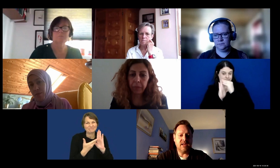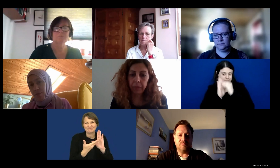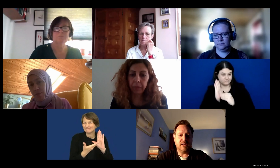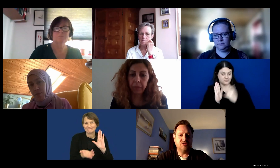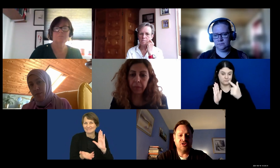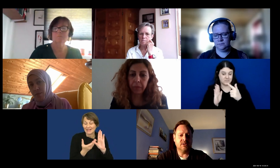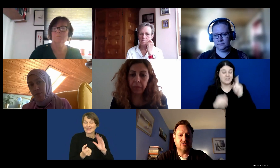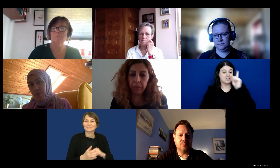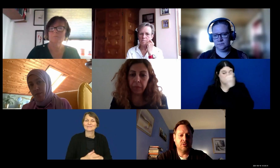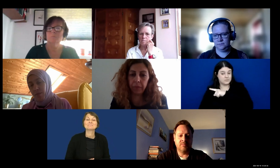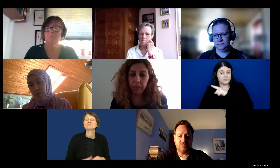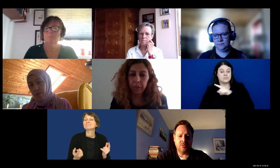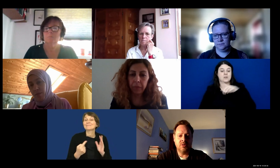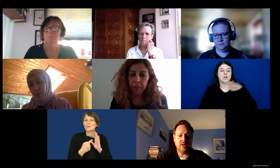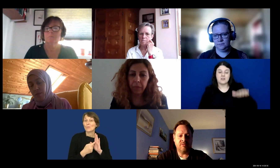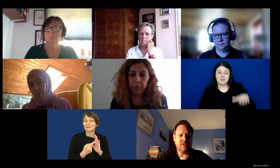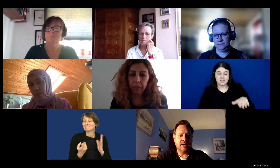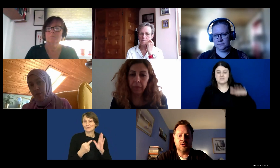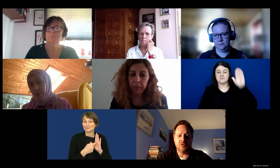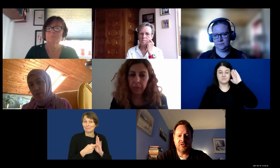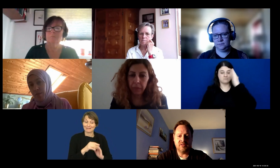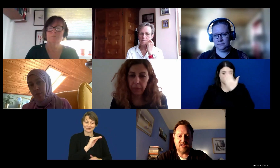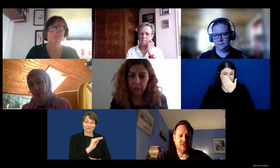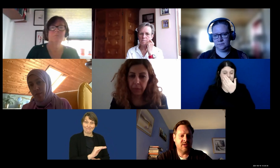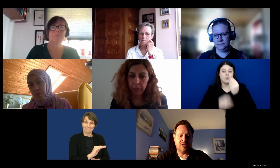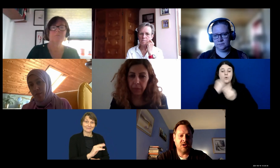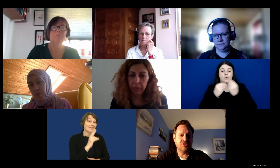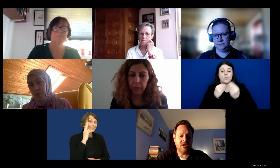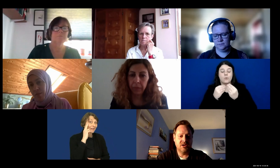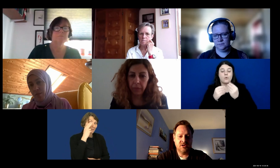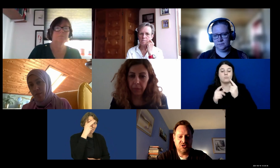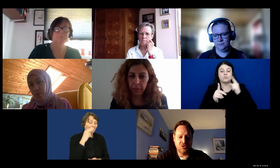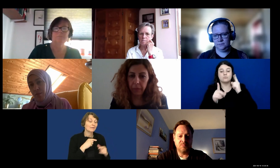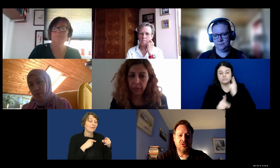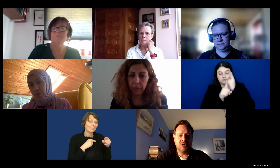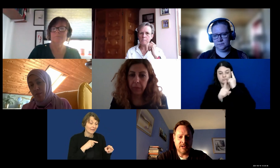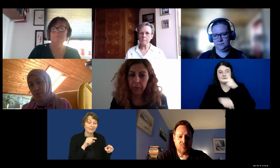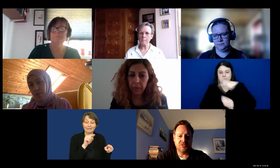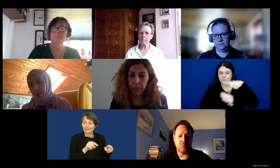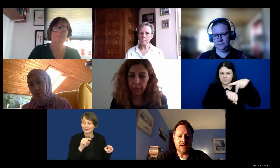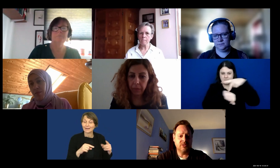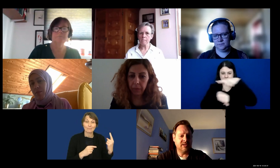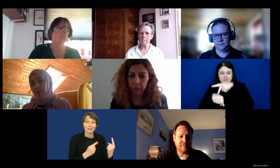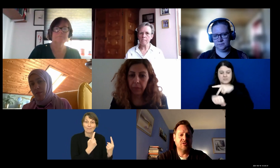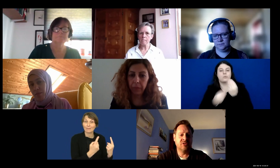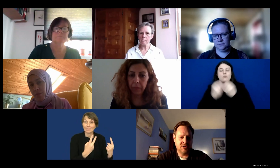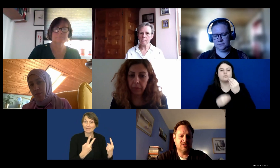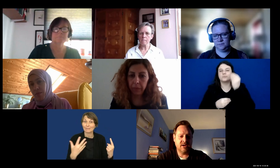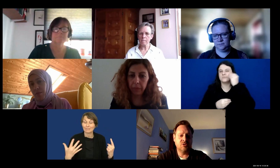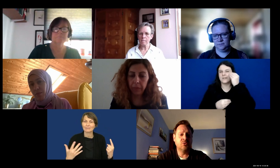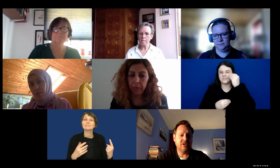same deafblind child and put them through every diagnostic test in every country in Europe, you'd come out with some wildly